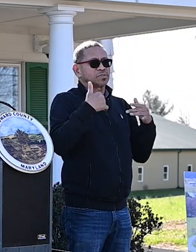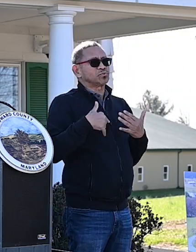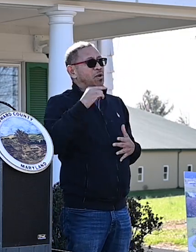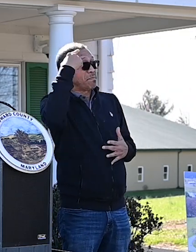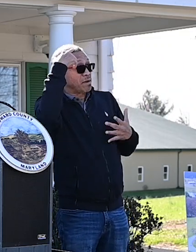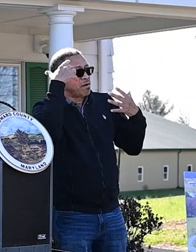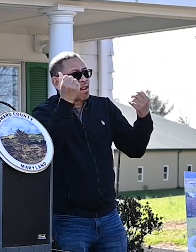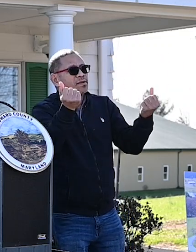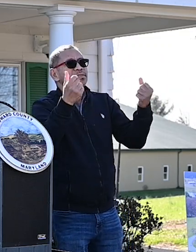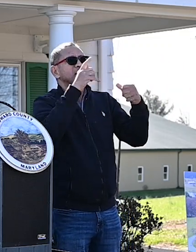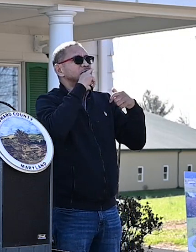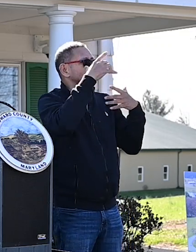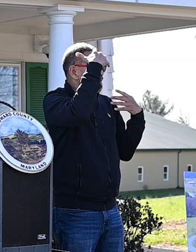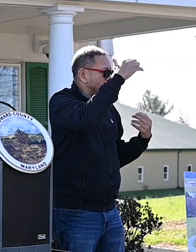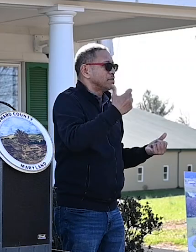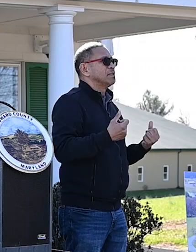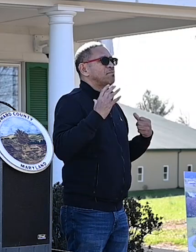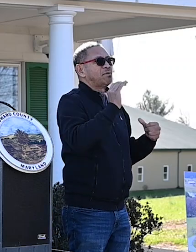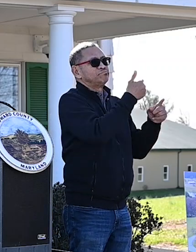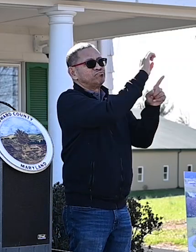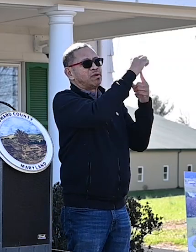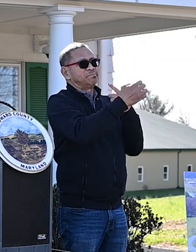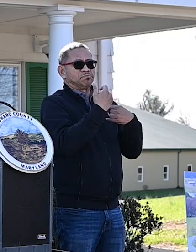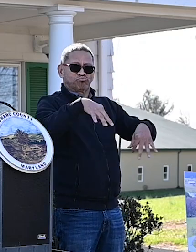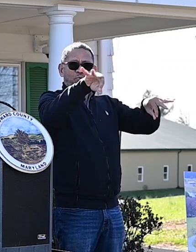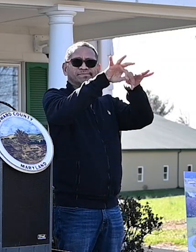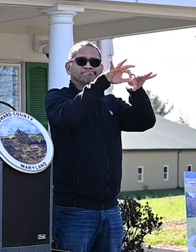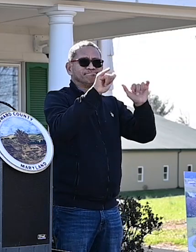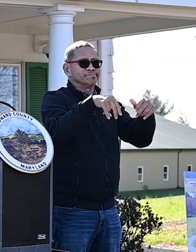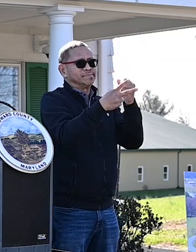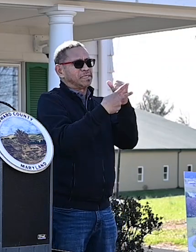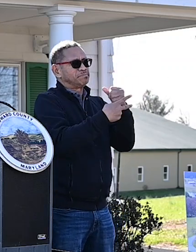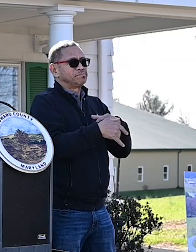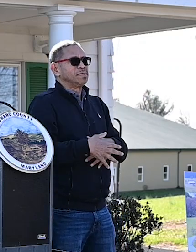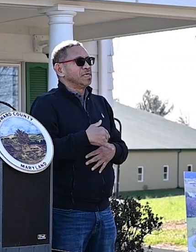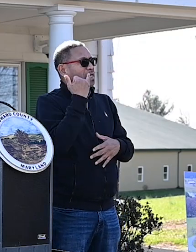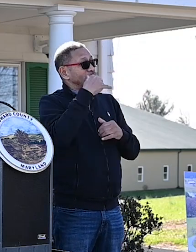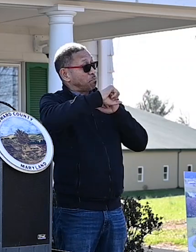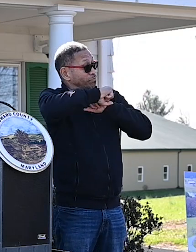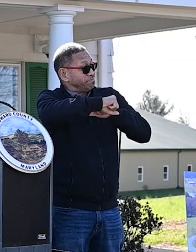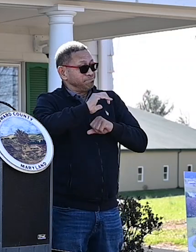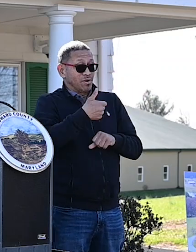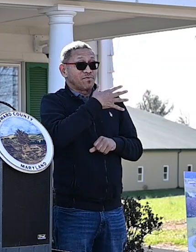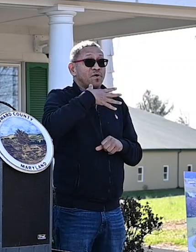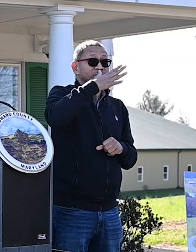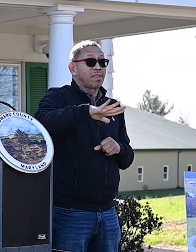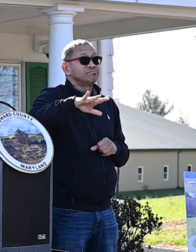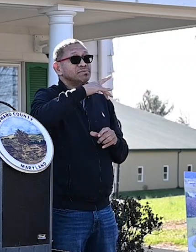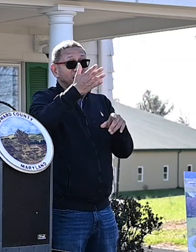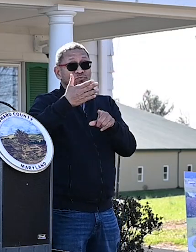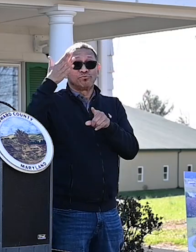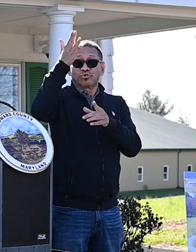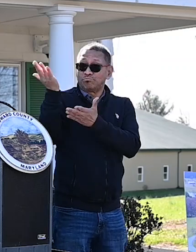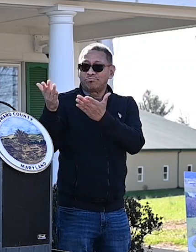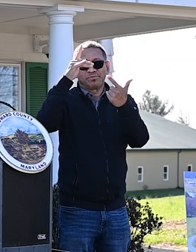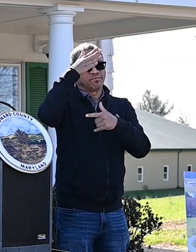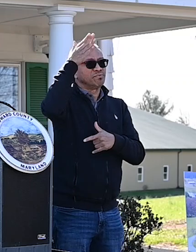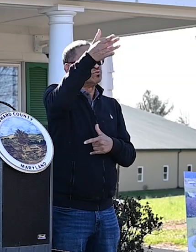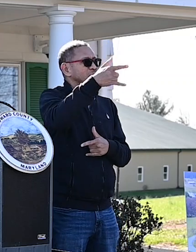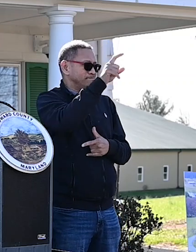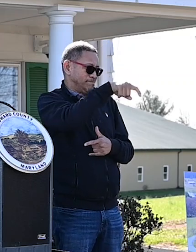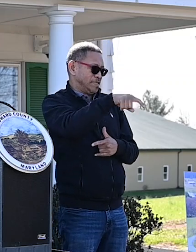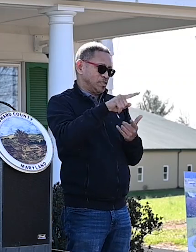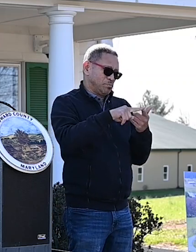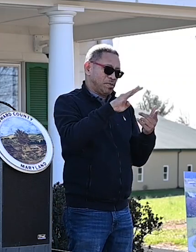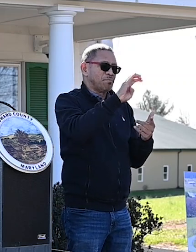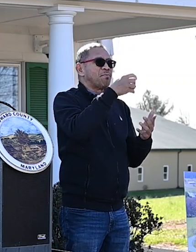mental health and to the health of our environment. And we know that if we are to protect our farmland into the future, that farming needs